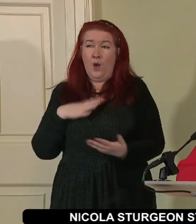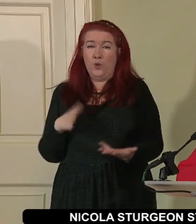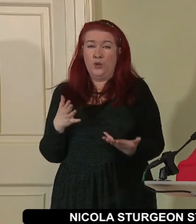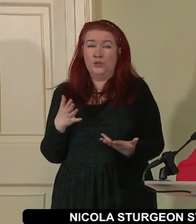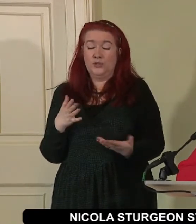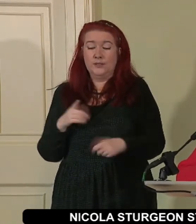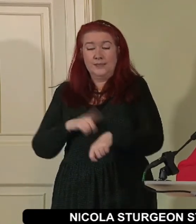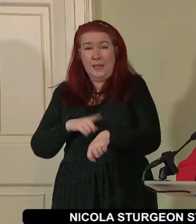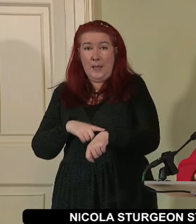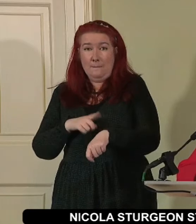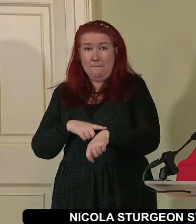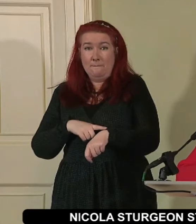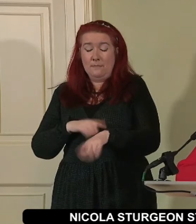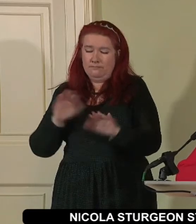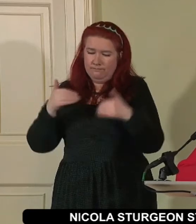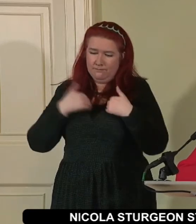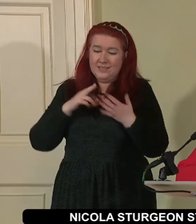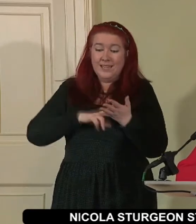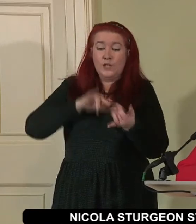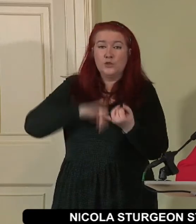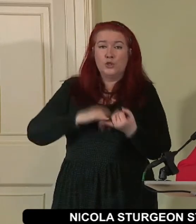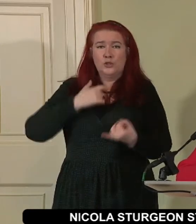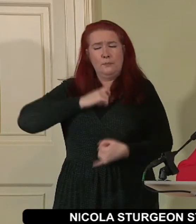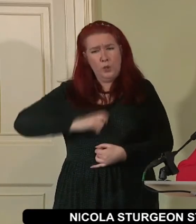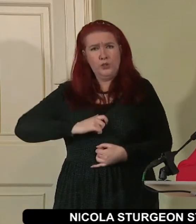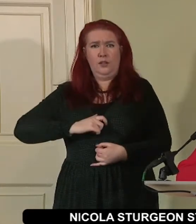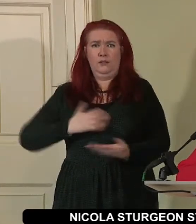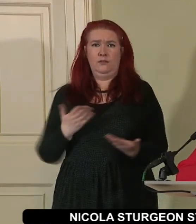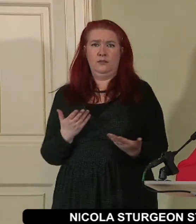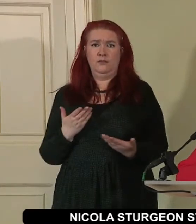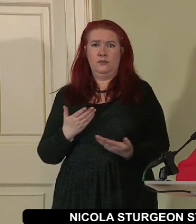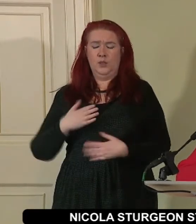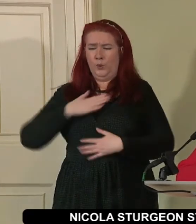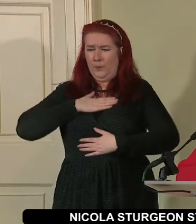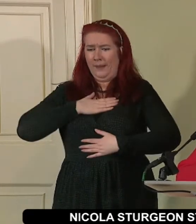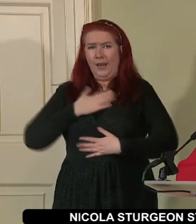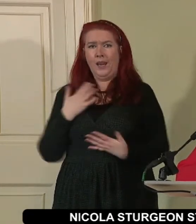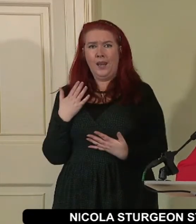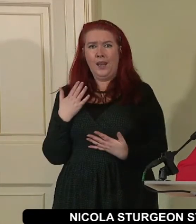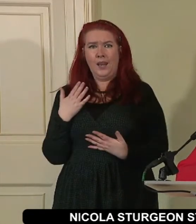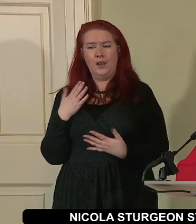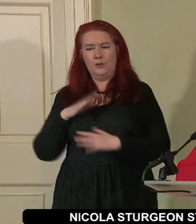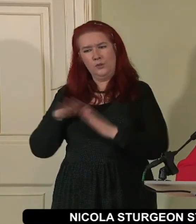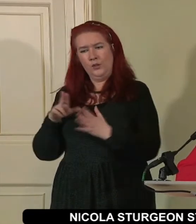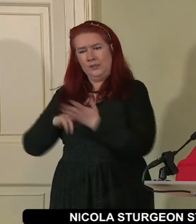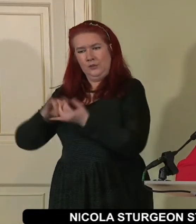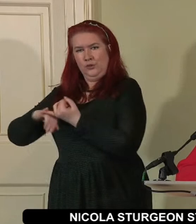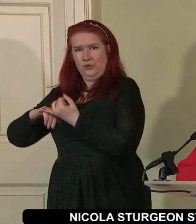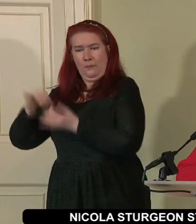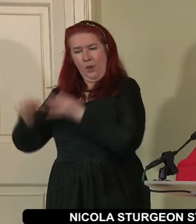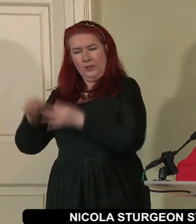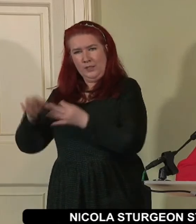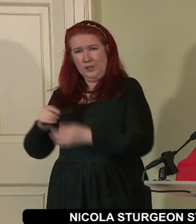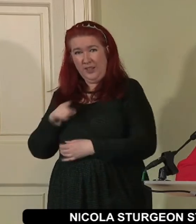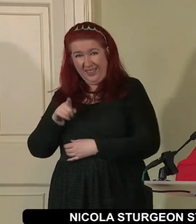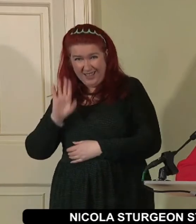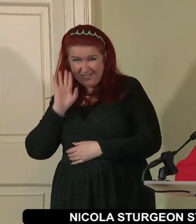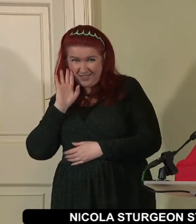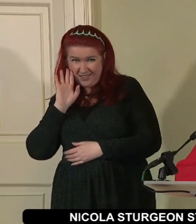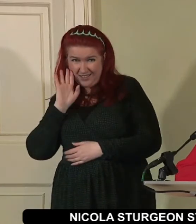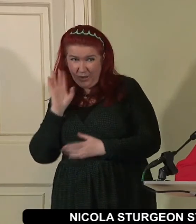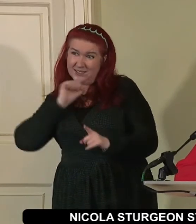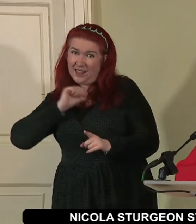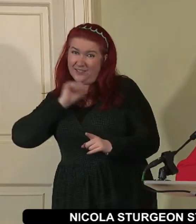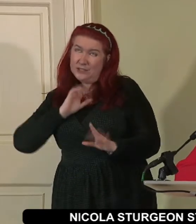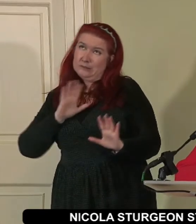a bit of time on Nicola Sturgeon, the person, the human being, and contribute differently. And does that sound in some ways